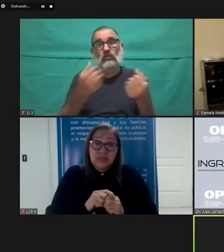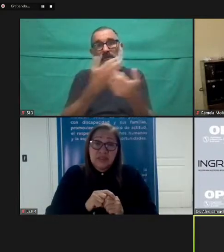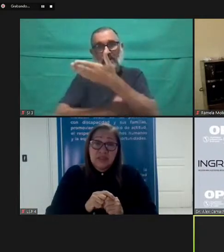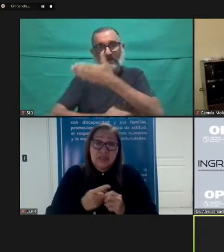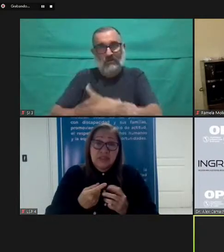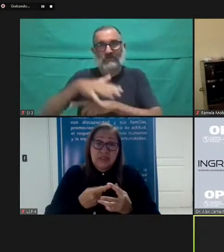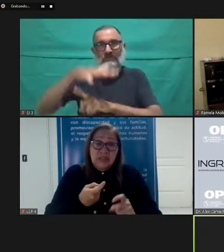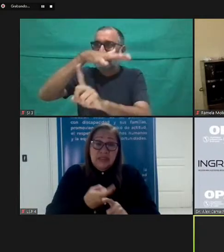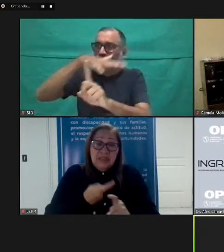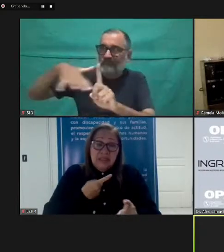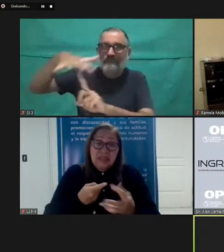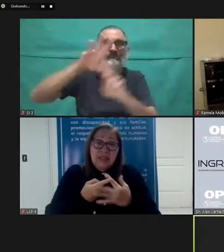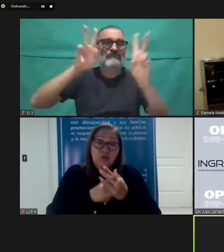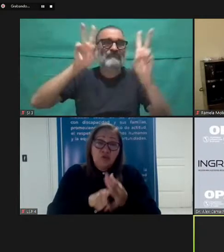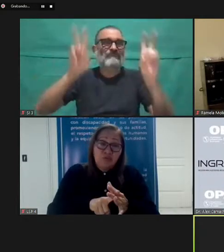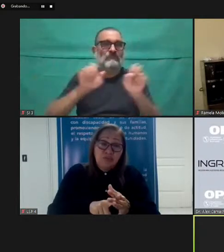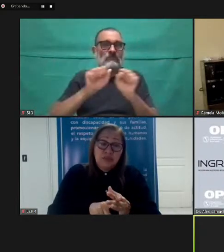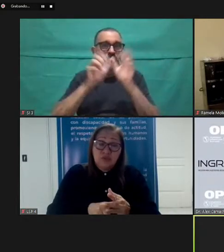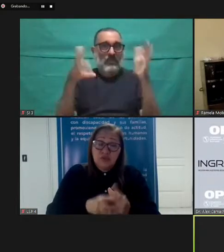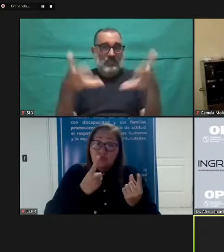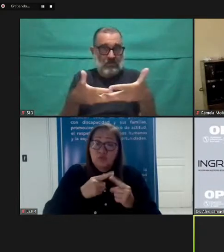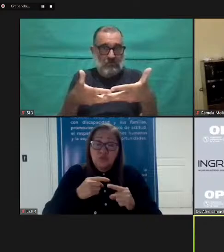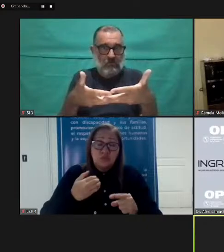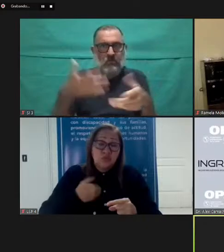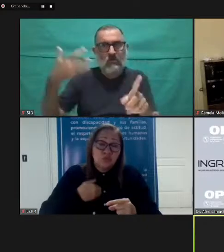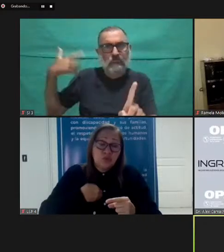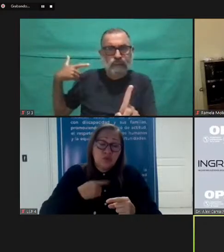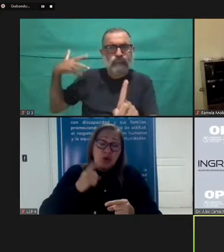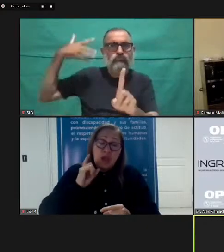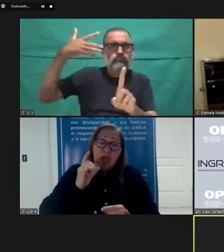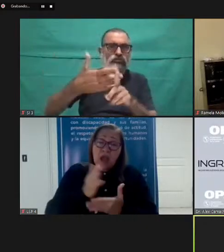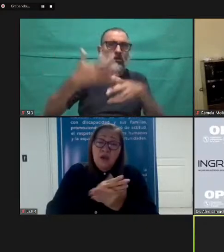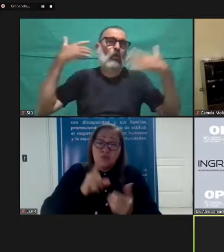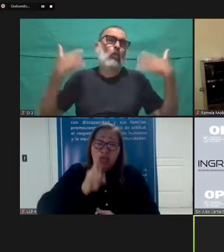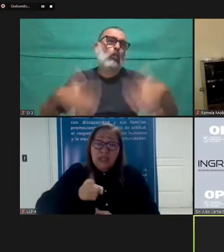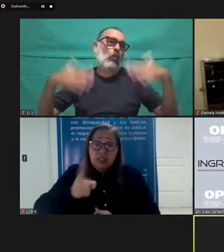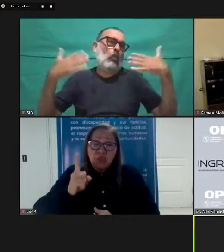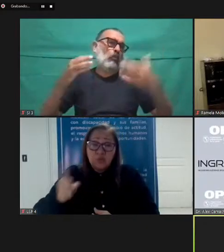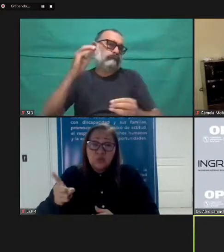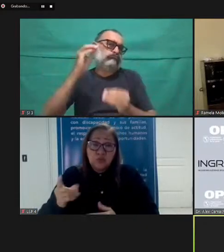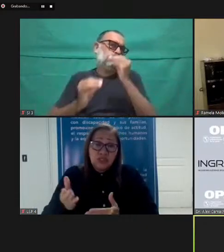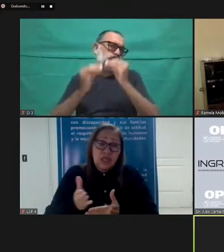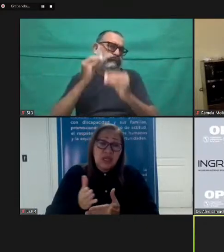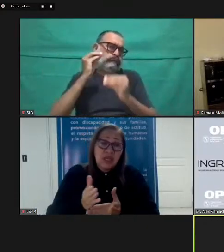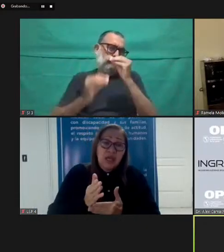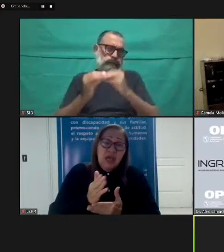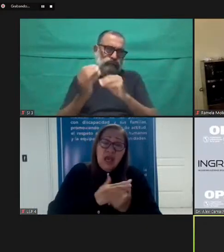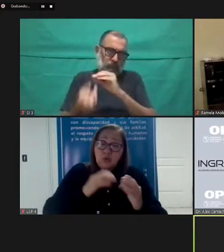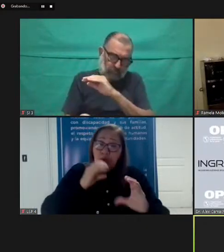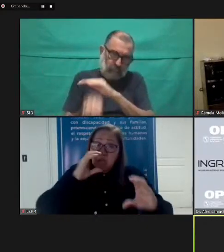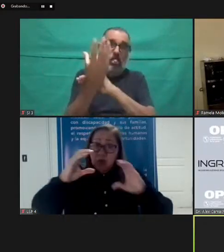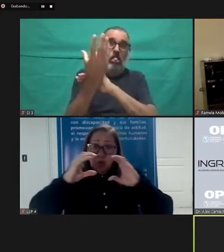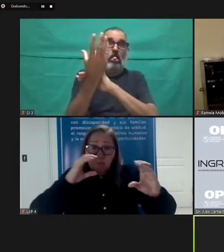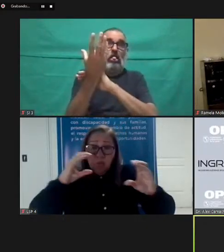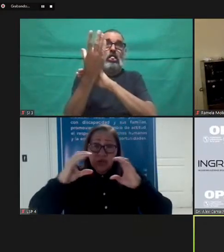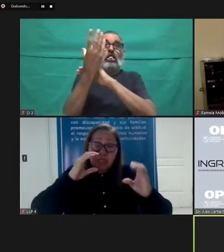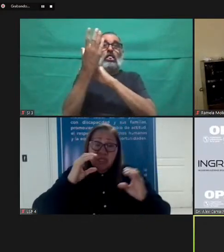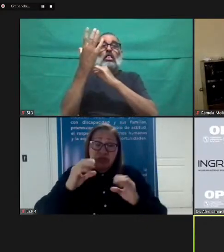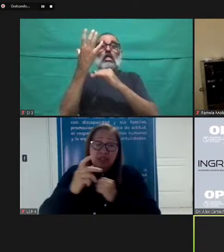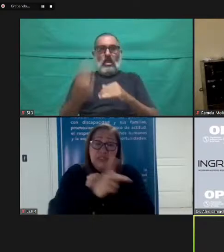times since its beginnings we had some